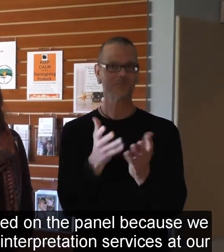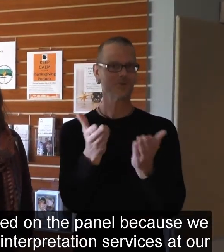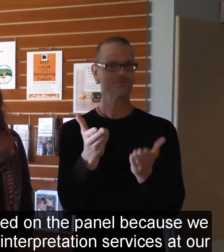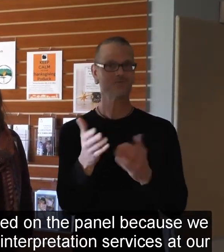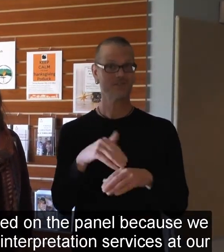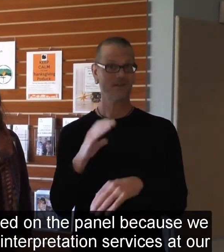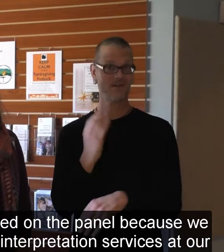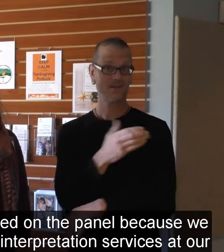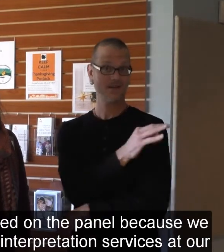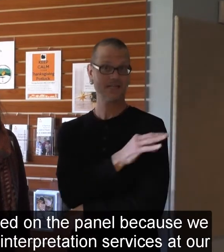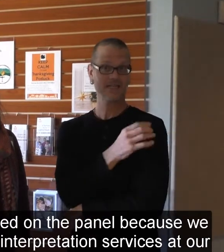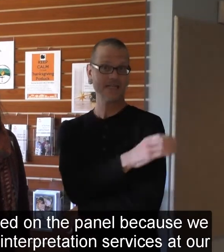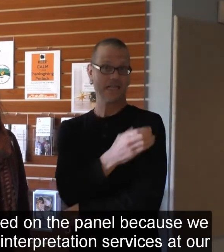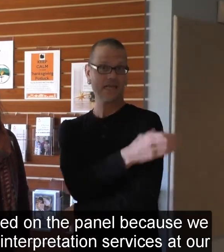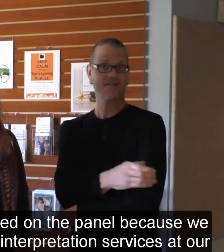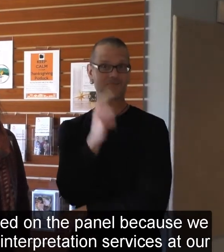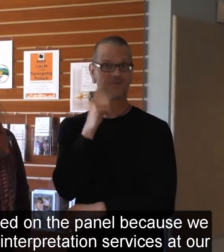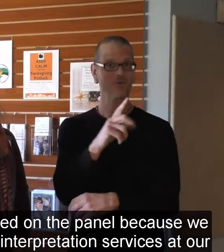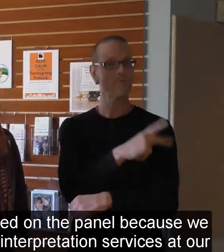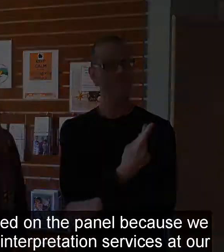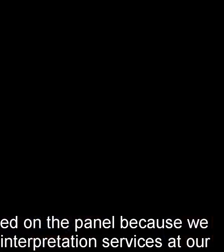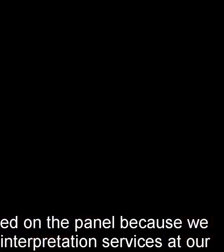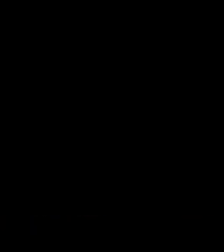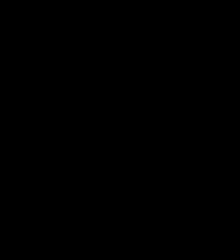our clinic for some of our patients.